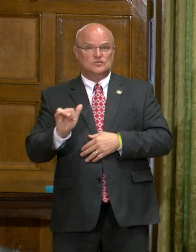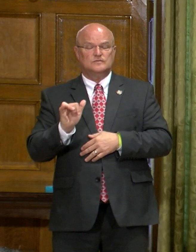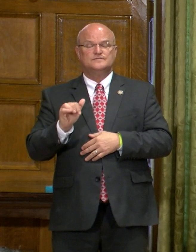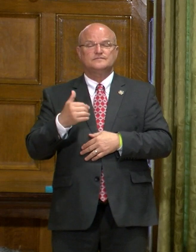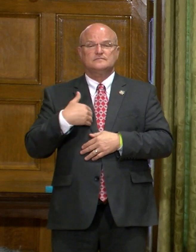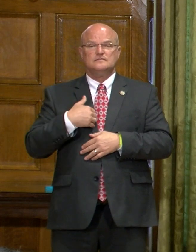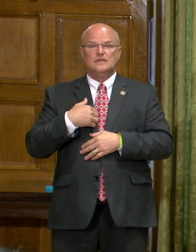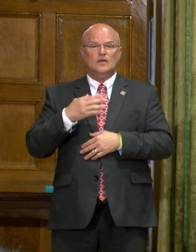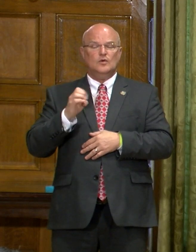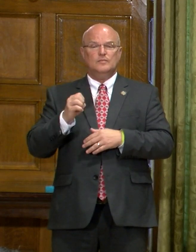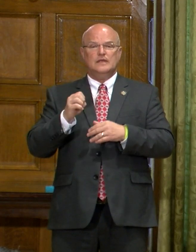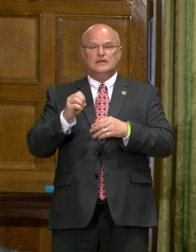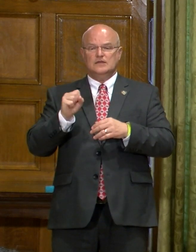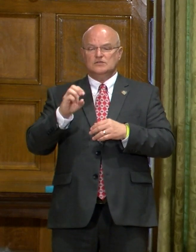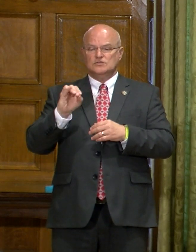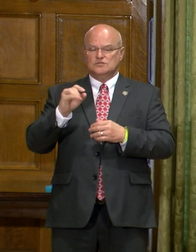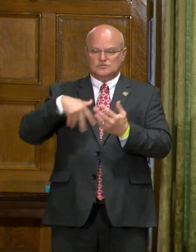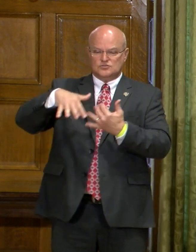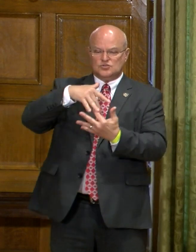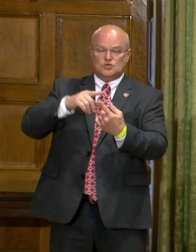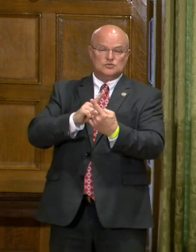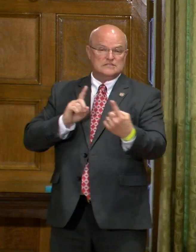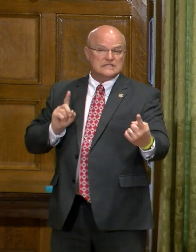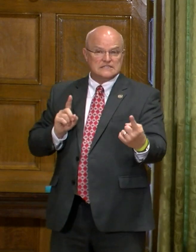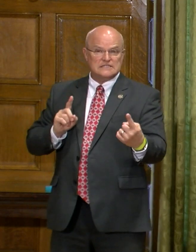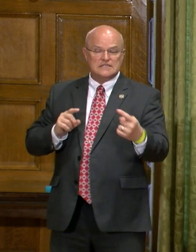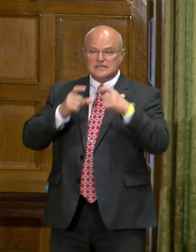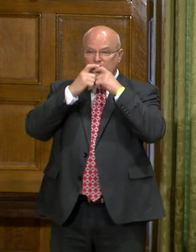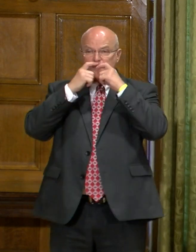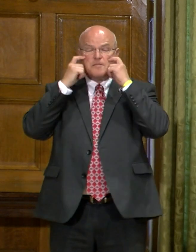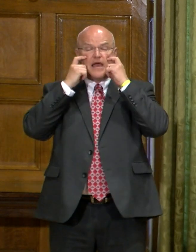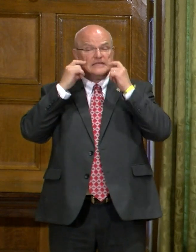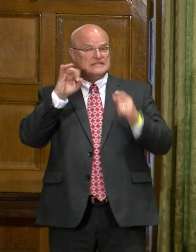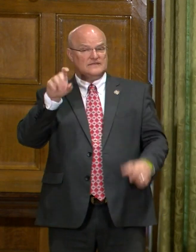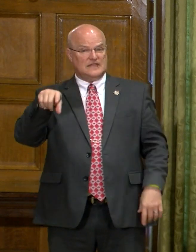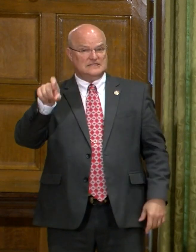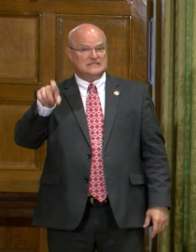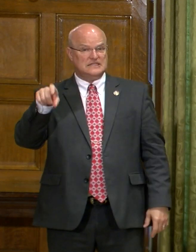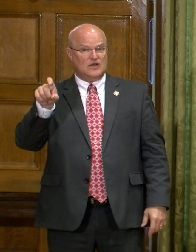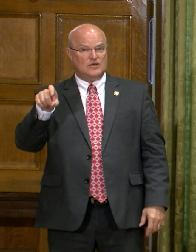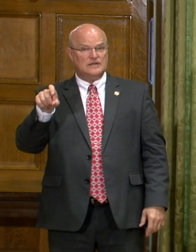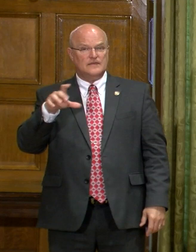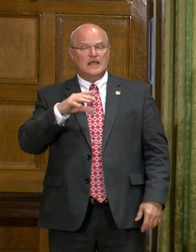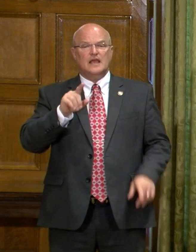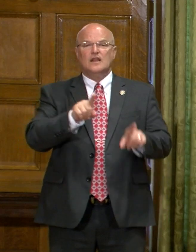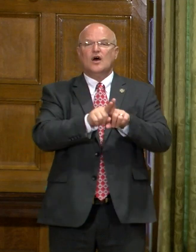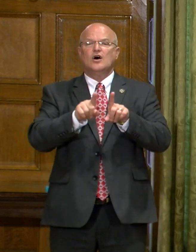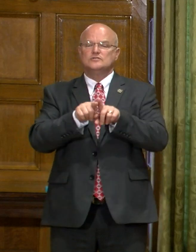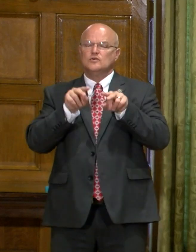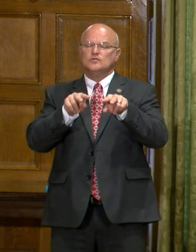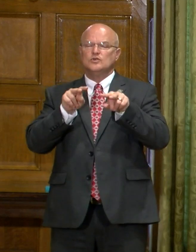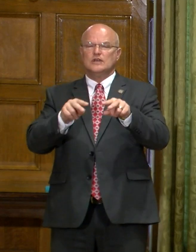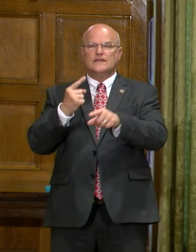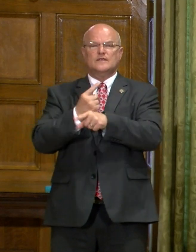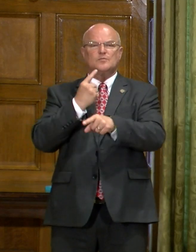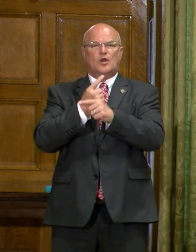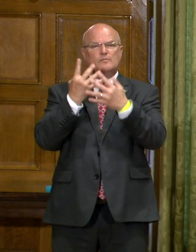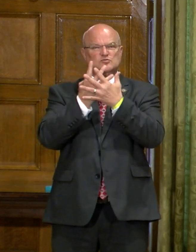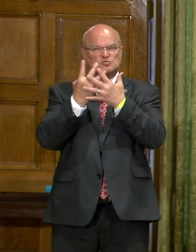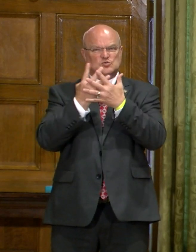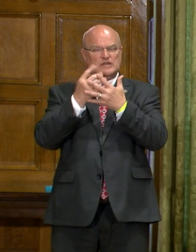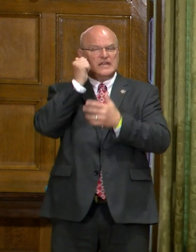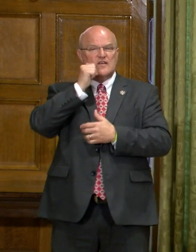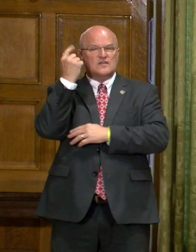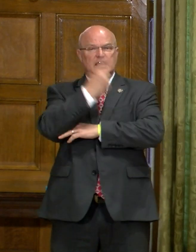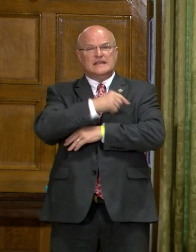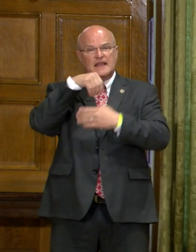undergo, which would be social distancing, wearing of masks if necessary, And also, we're looking at the proper screening each